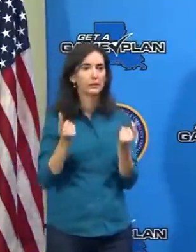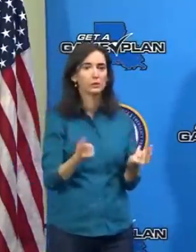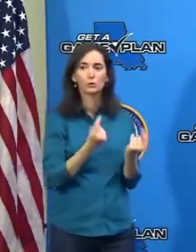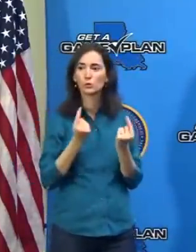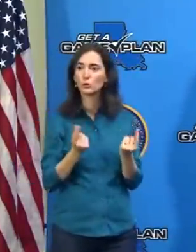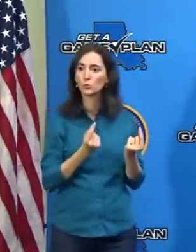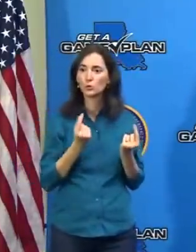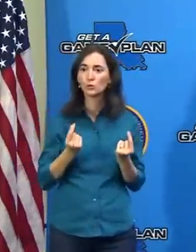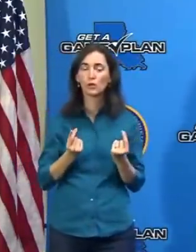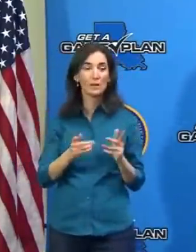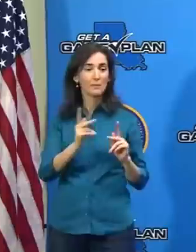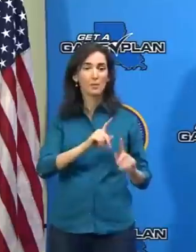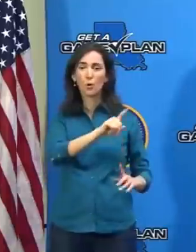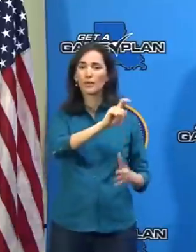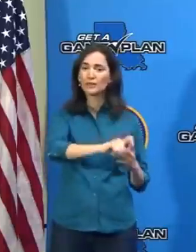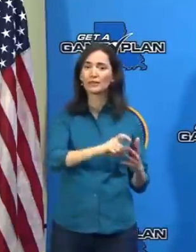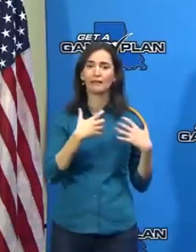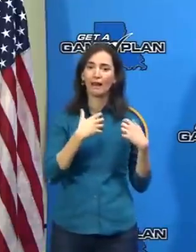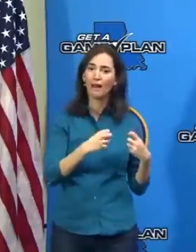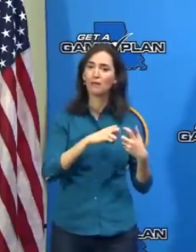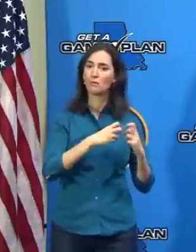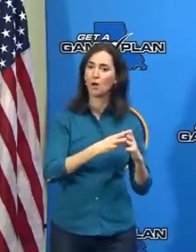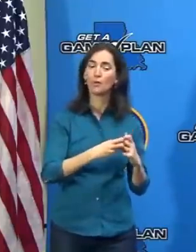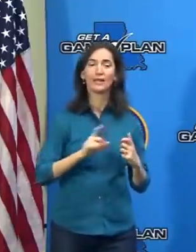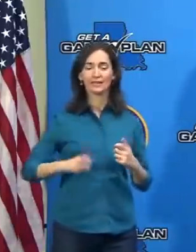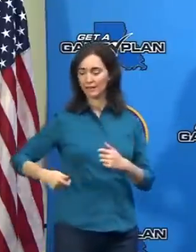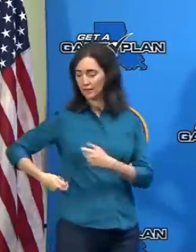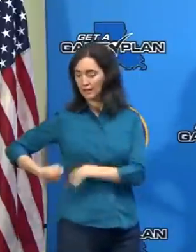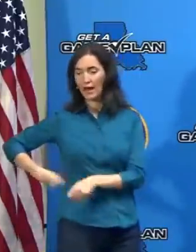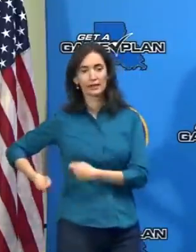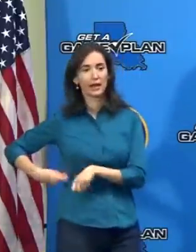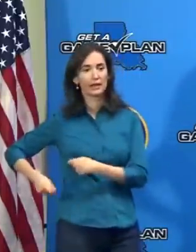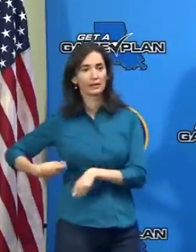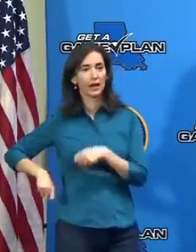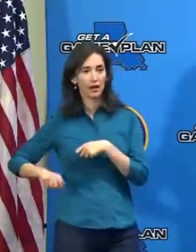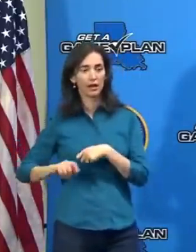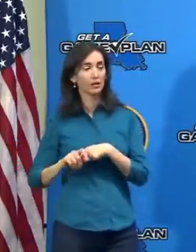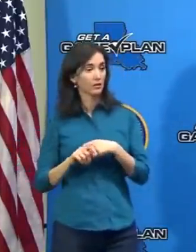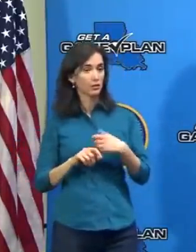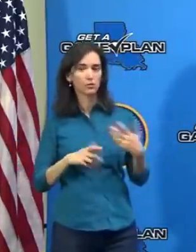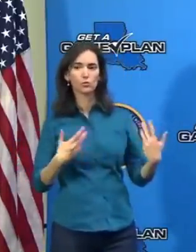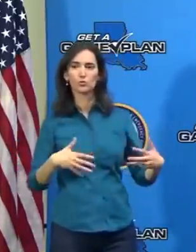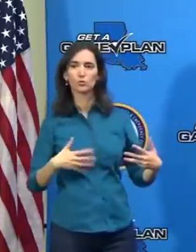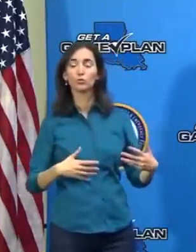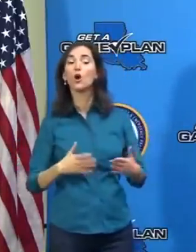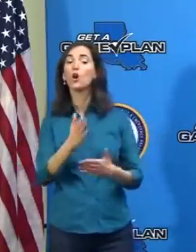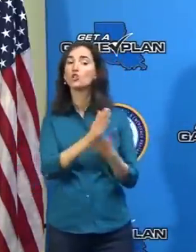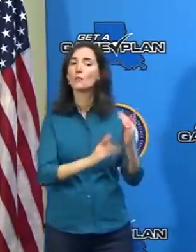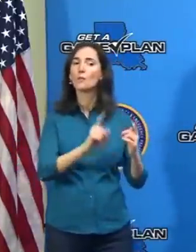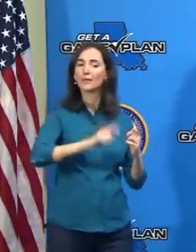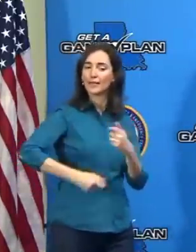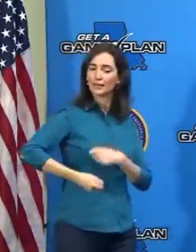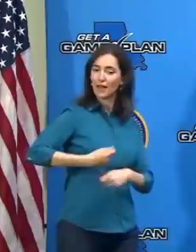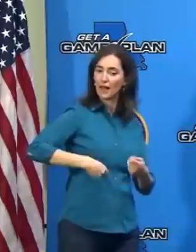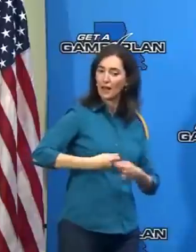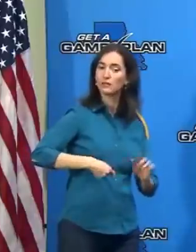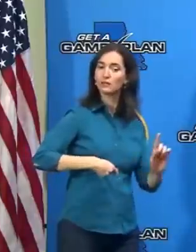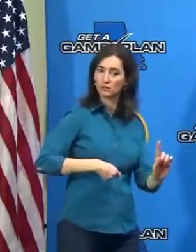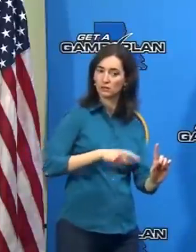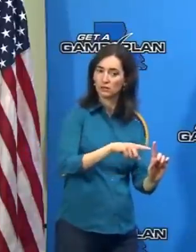people who have the most critical needs, like dialysis. And there's an intersection between people who need dialysis and people who